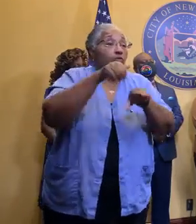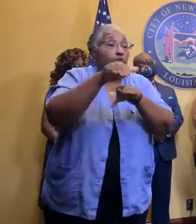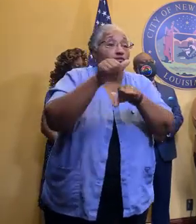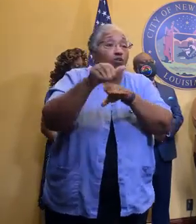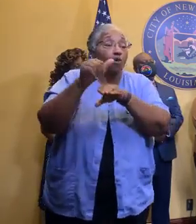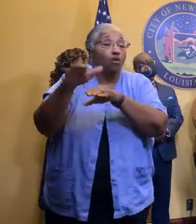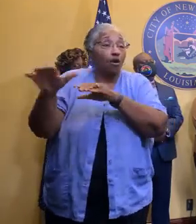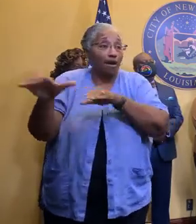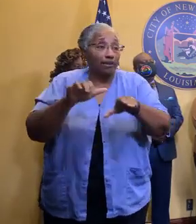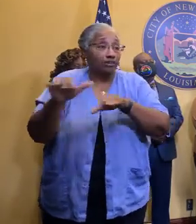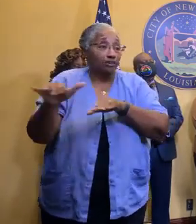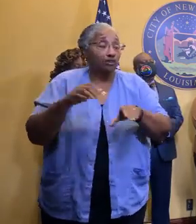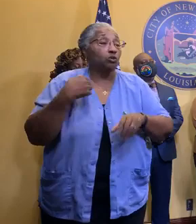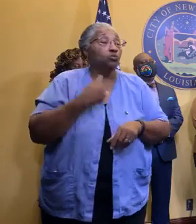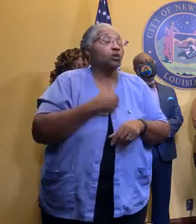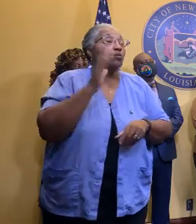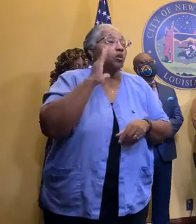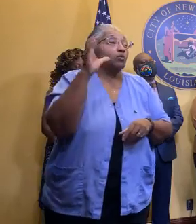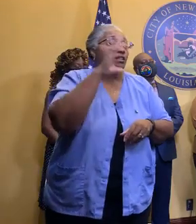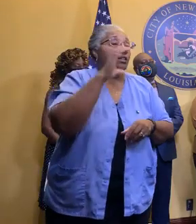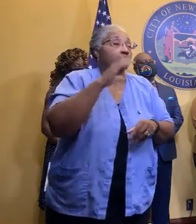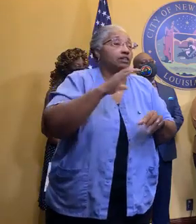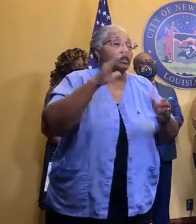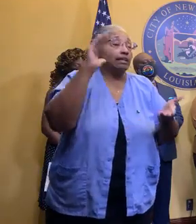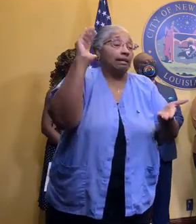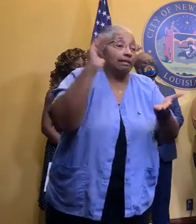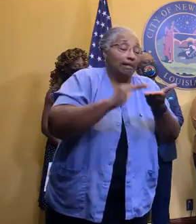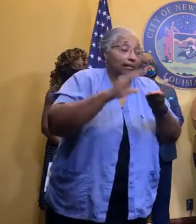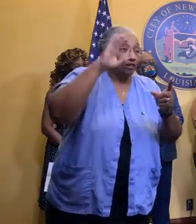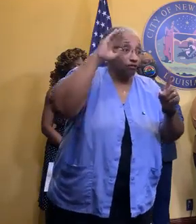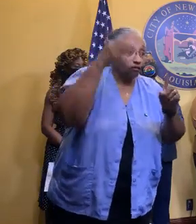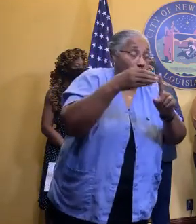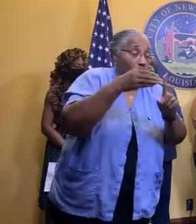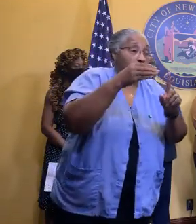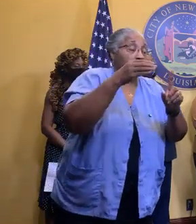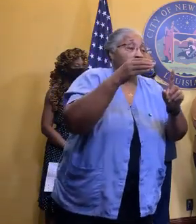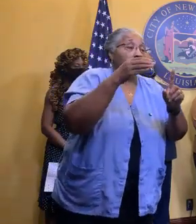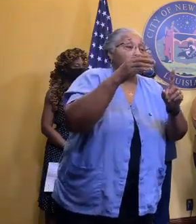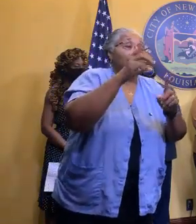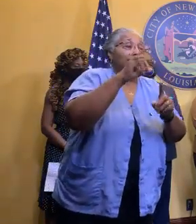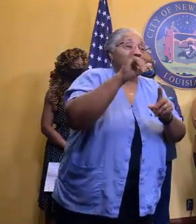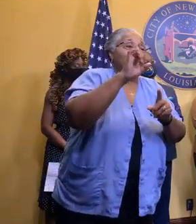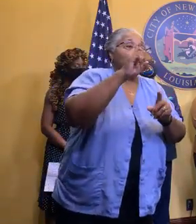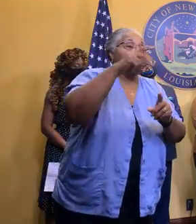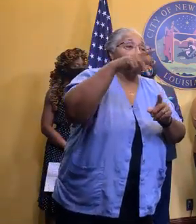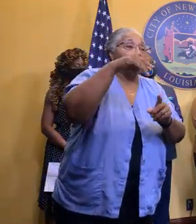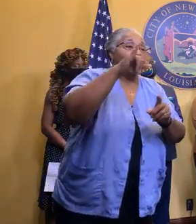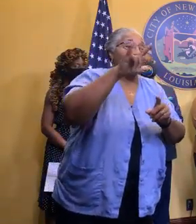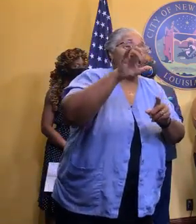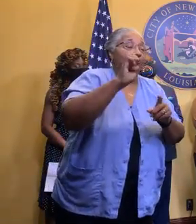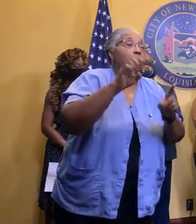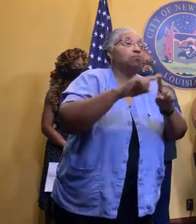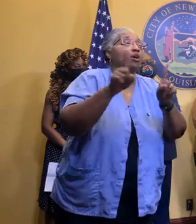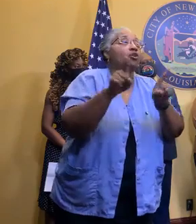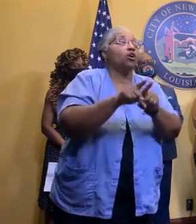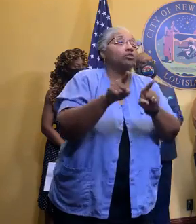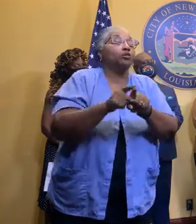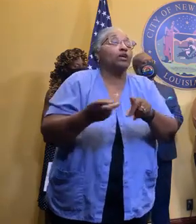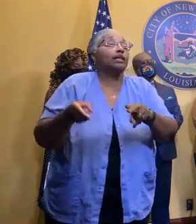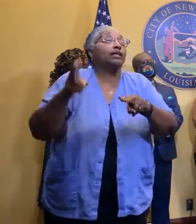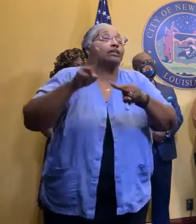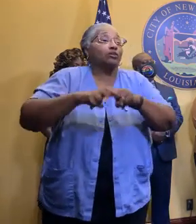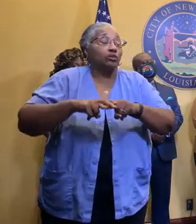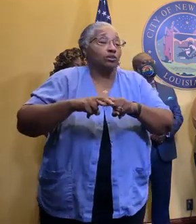things we will be looking for is less of a focus on disciplinary action and looking at improving children's behavioral